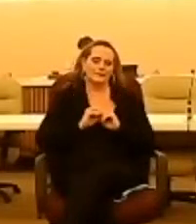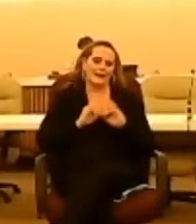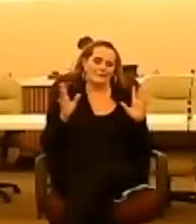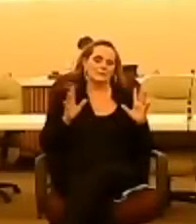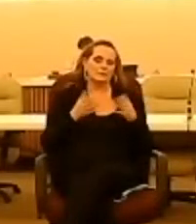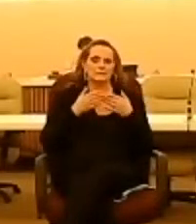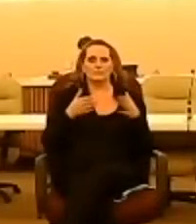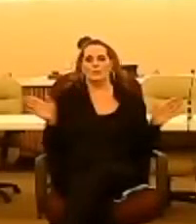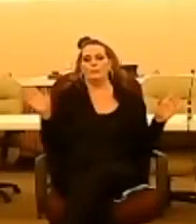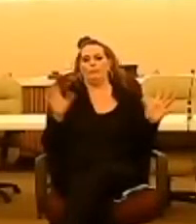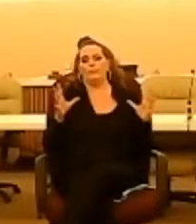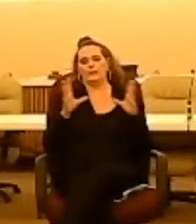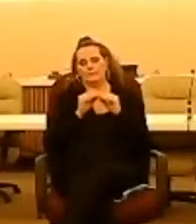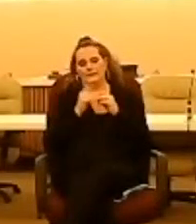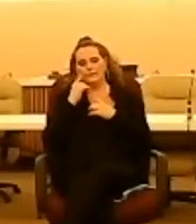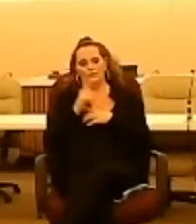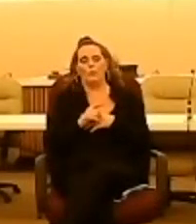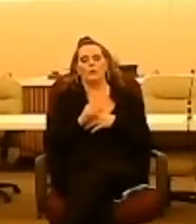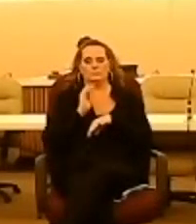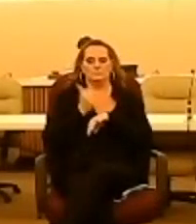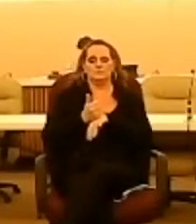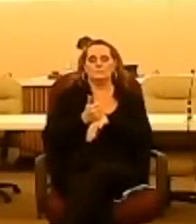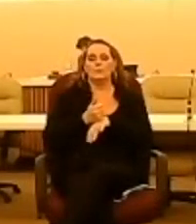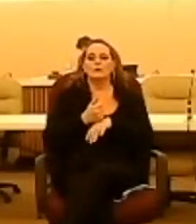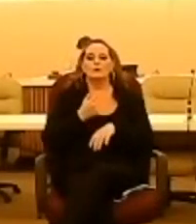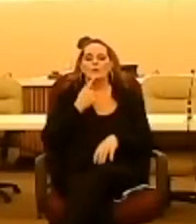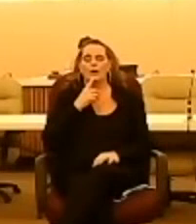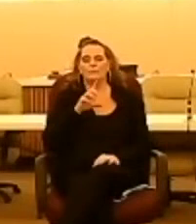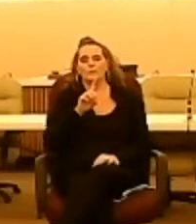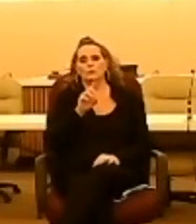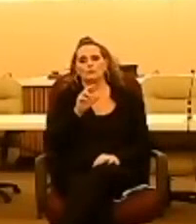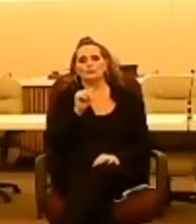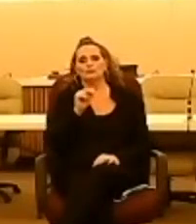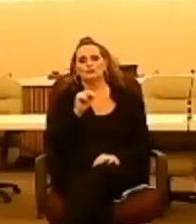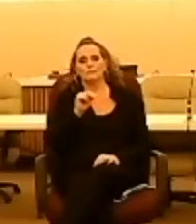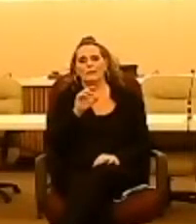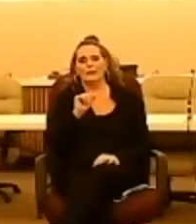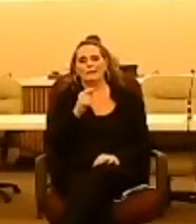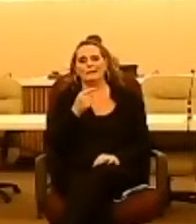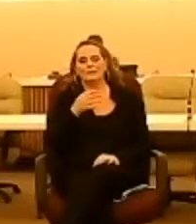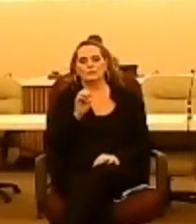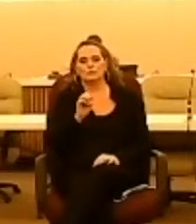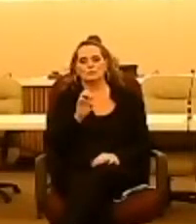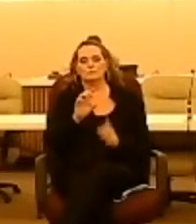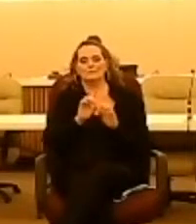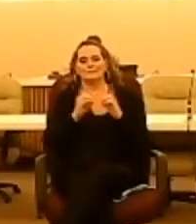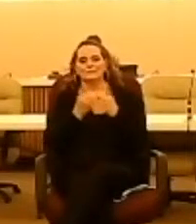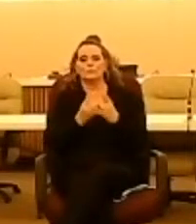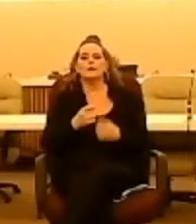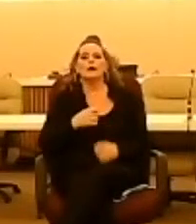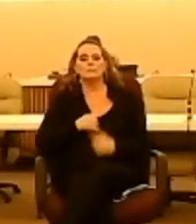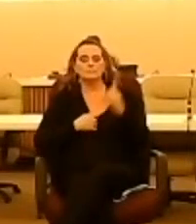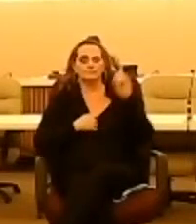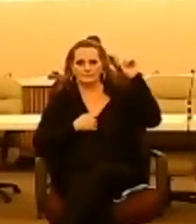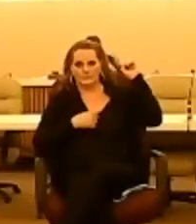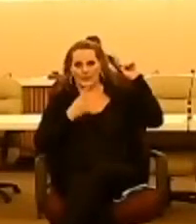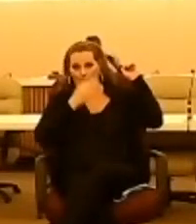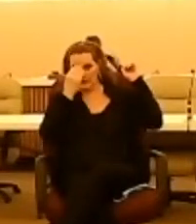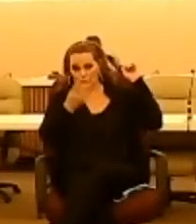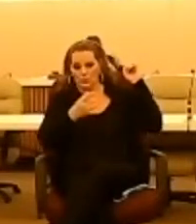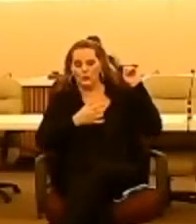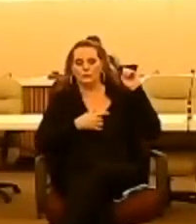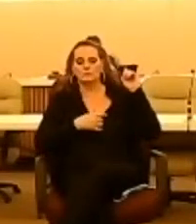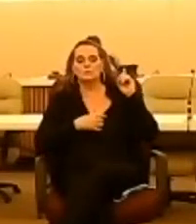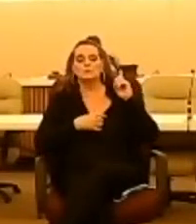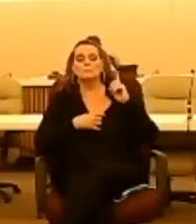hearing for the establishment of the drainage district. I will note that the next two, there is